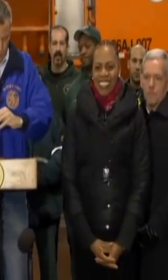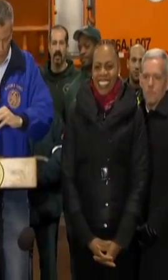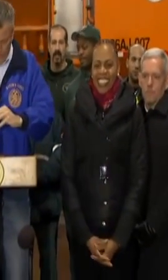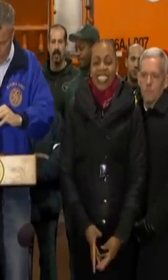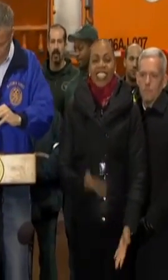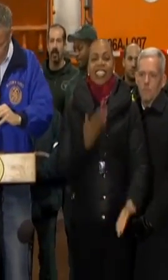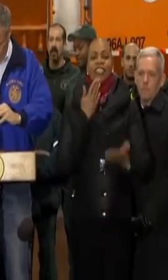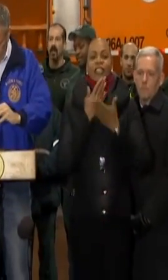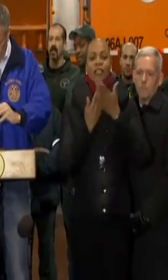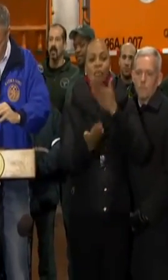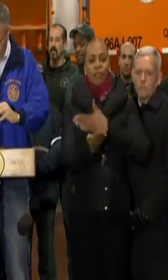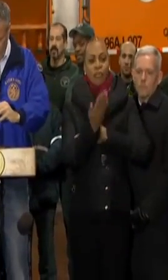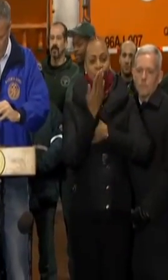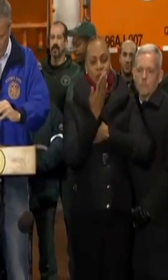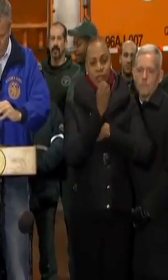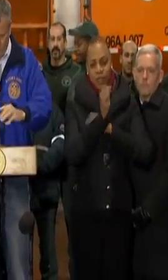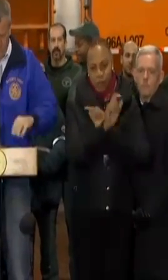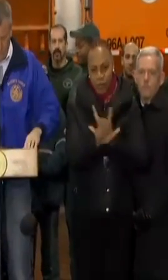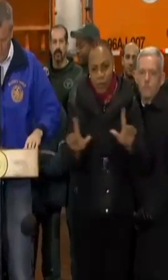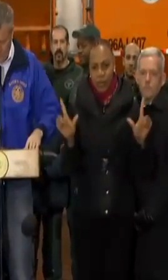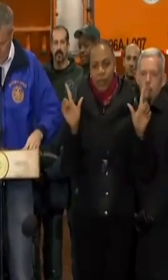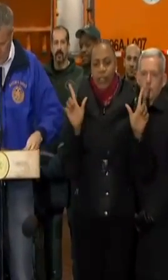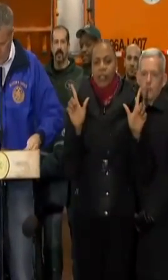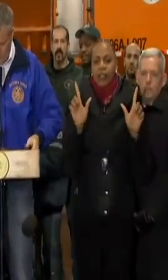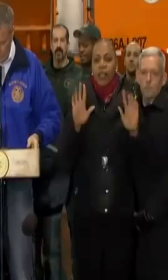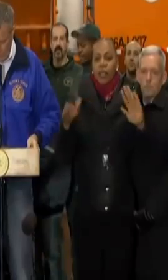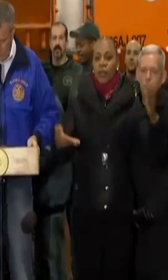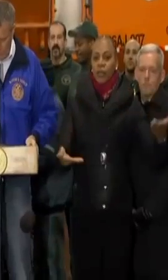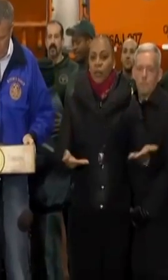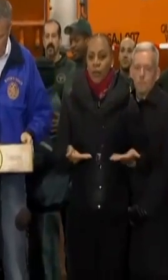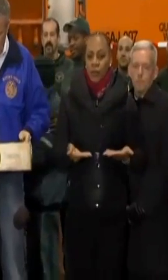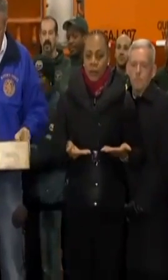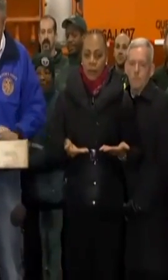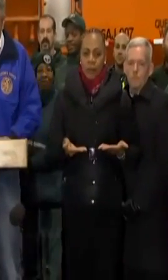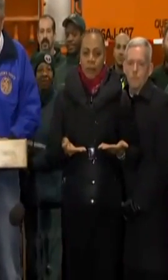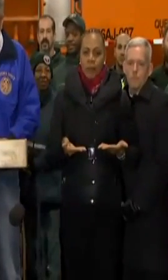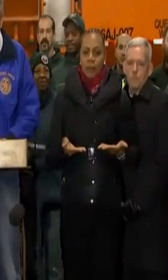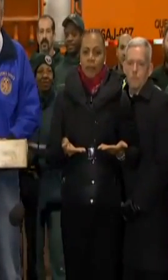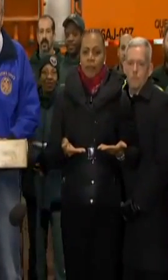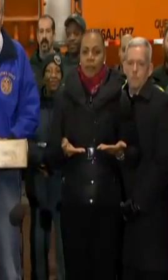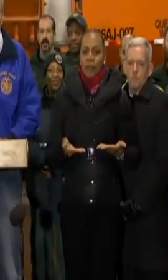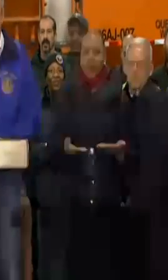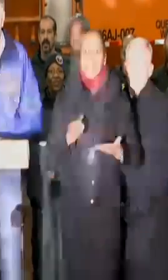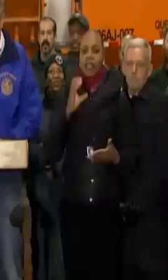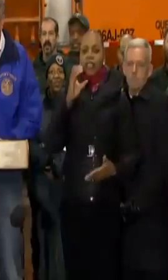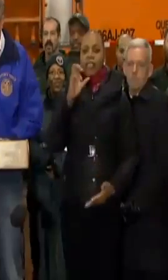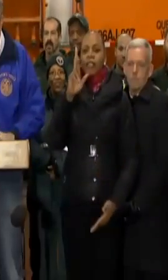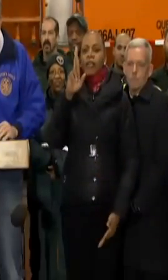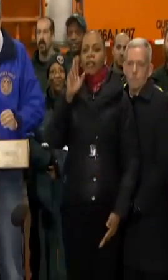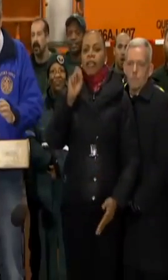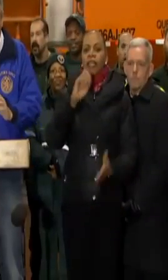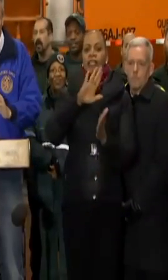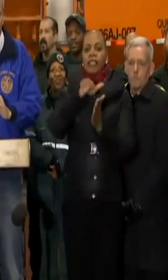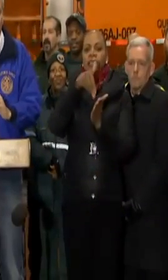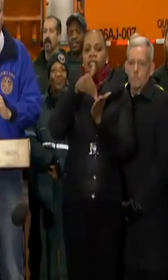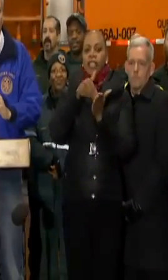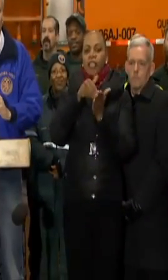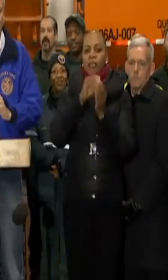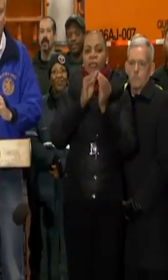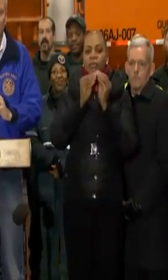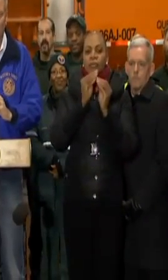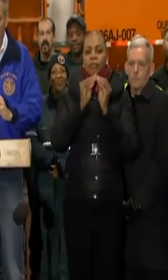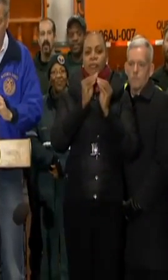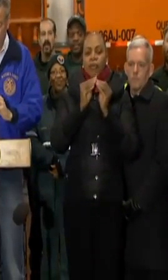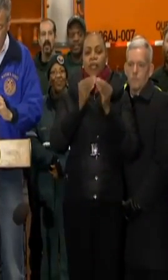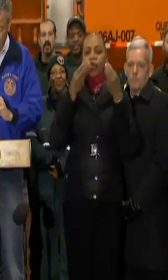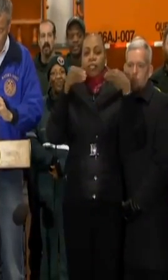Well, good morning, everyone. Welcome to the CRS, the Central Repair Shop of the